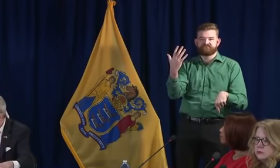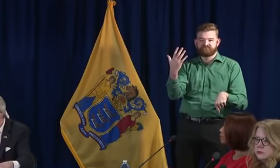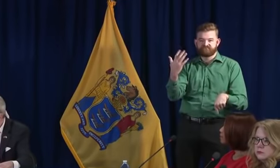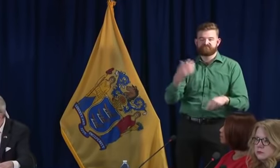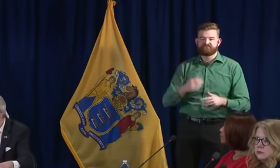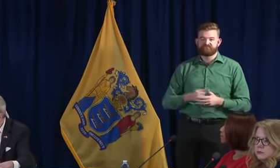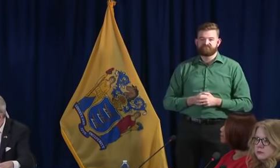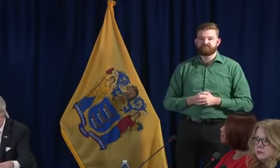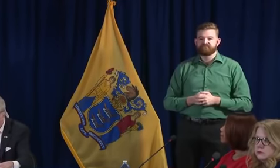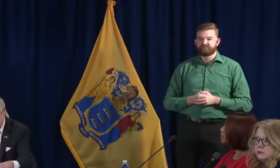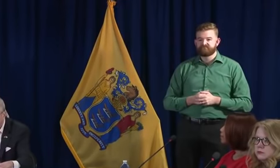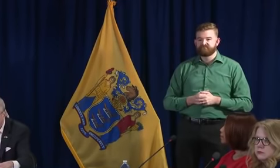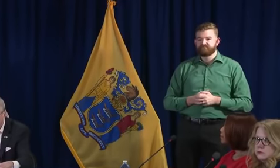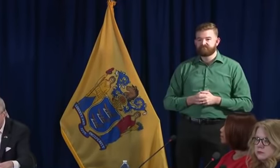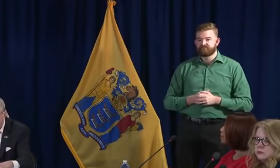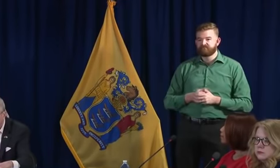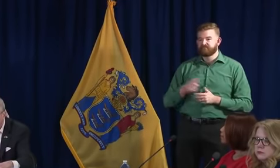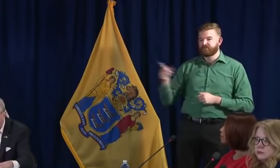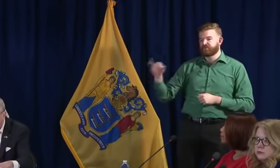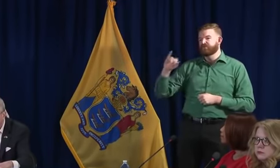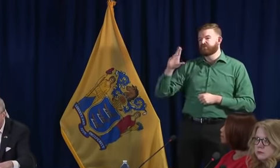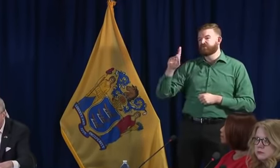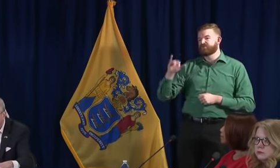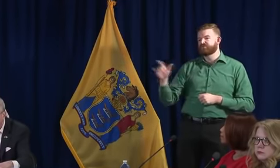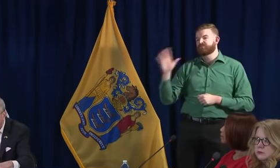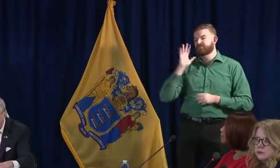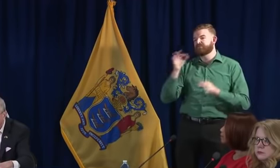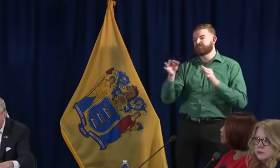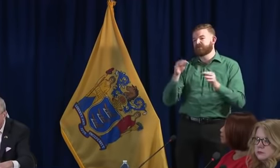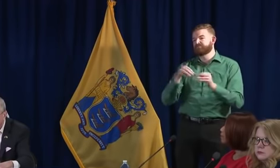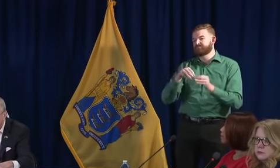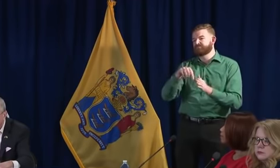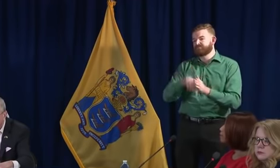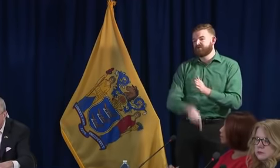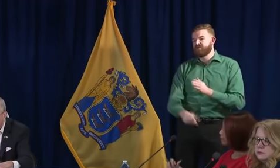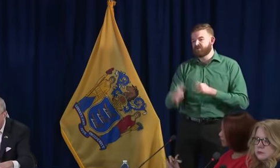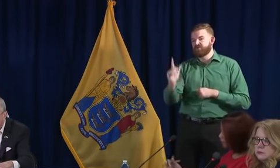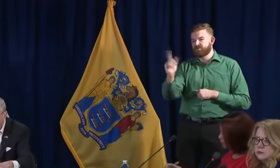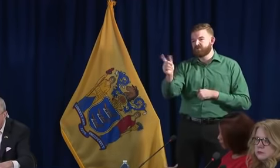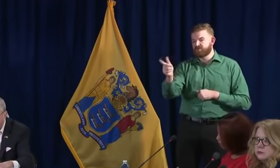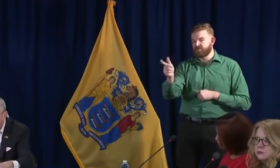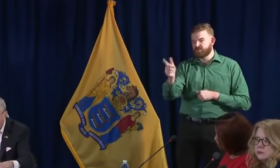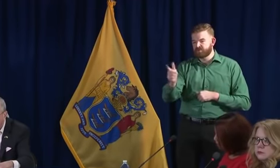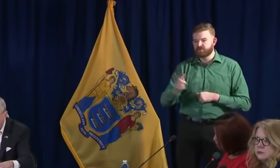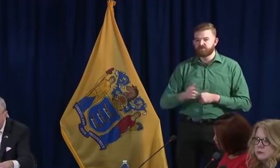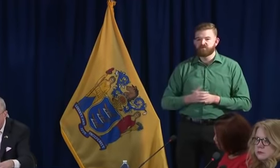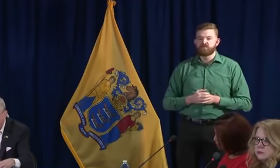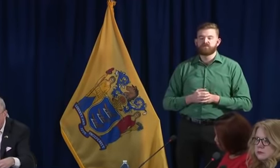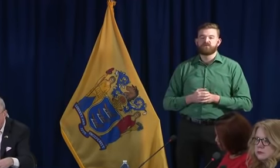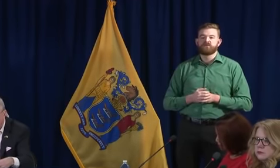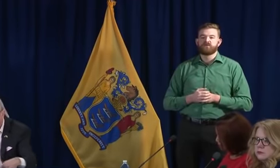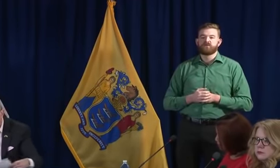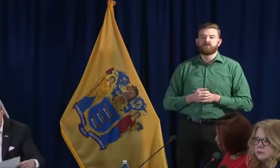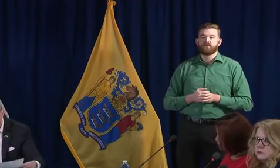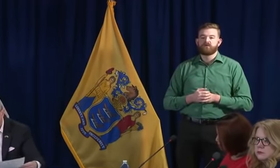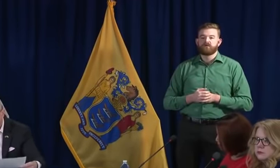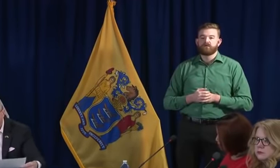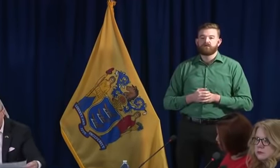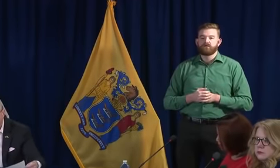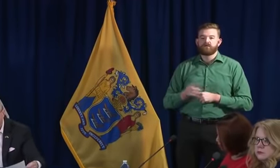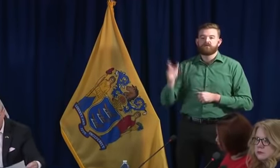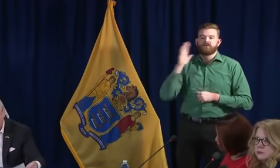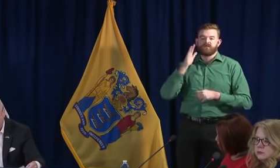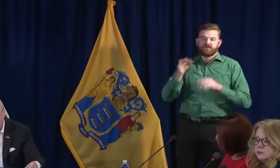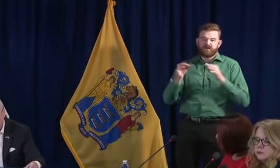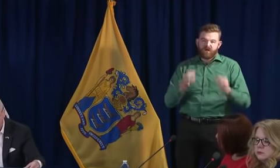the details, at least as a top line. We're not going to get into a whole lot of detail, but she'll get into the detail of all the positive tests,